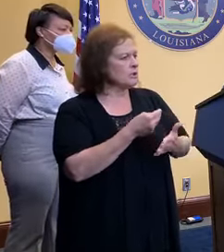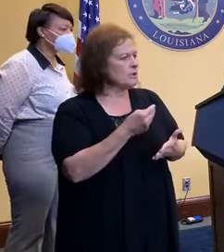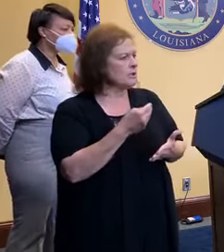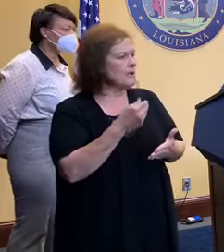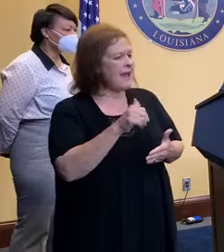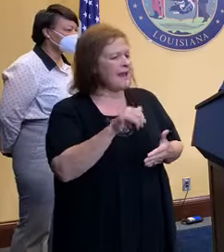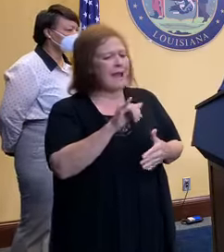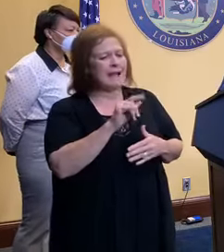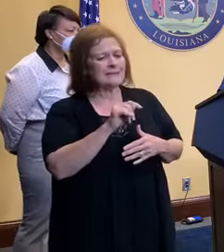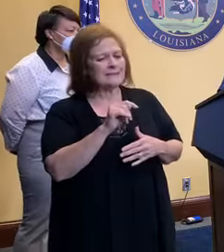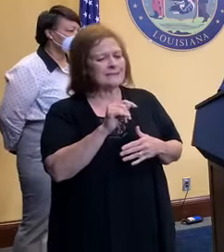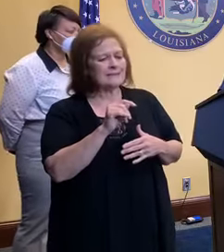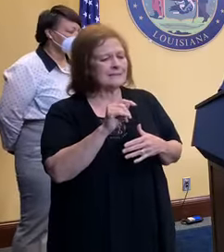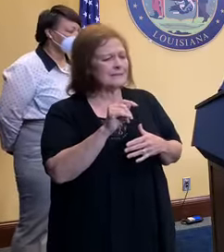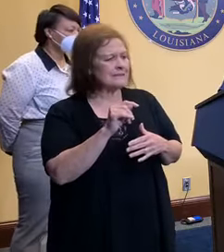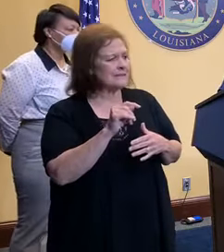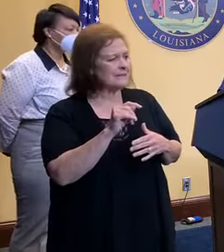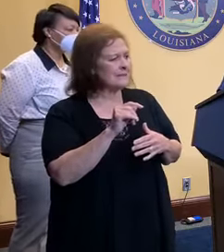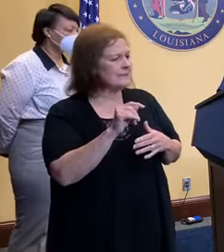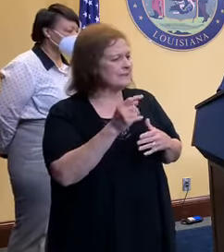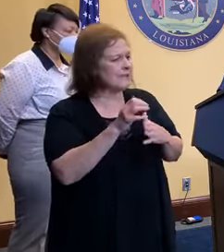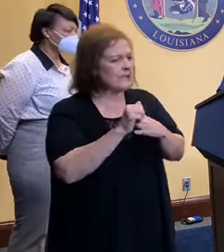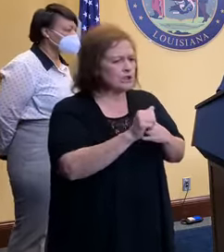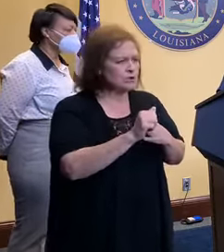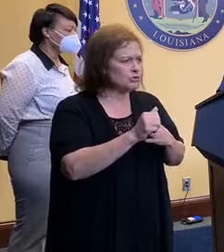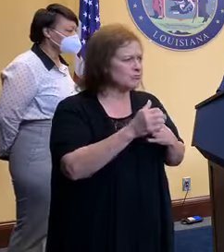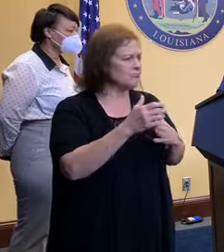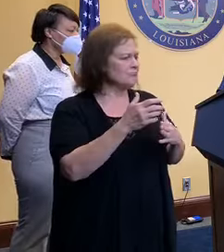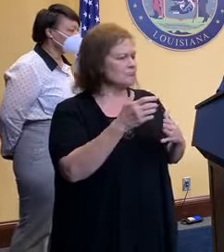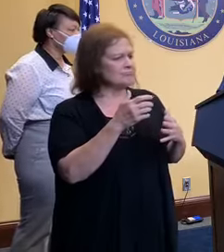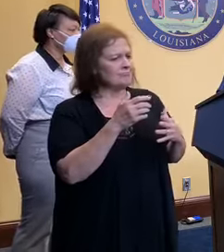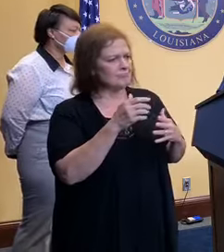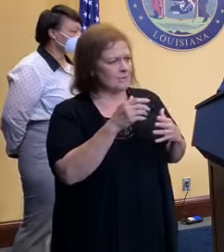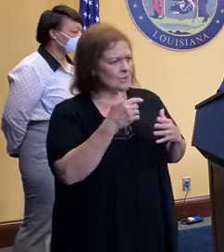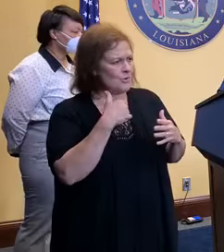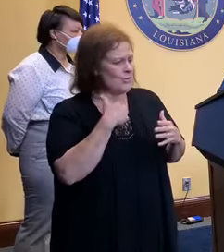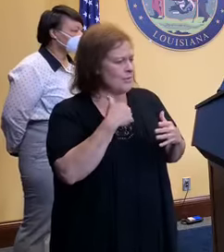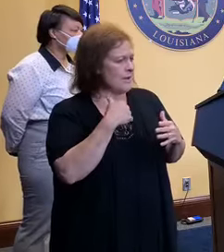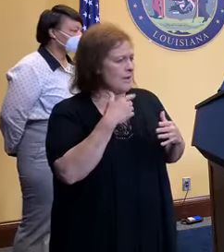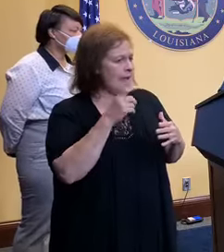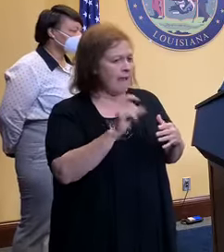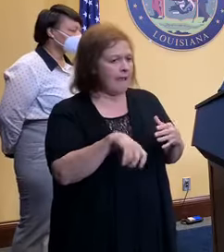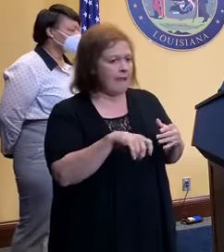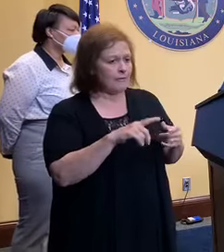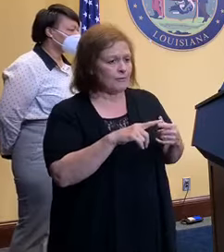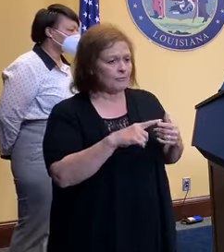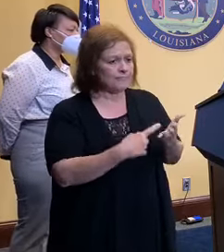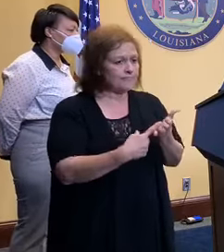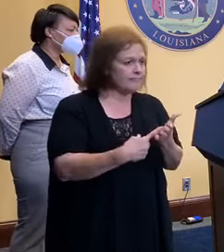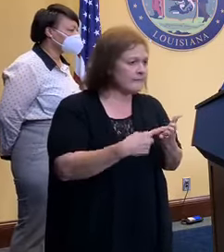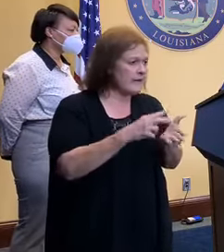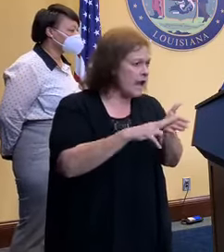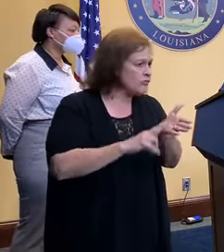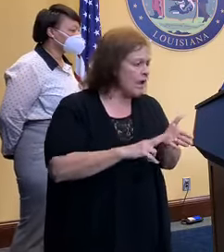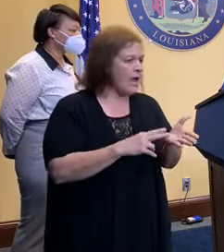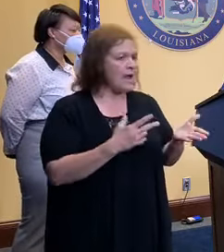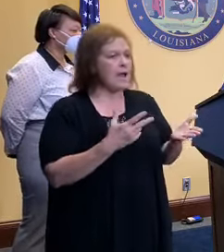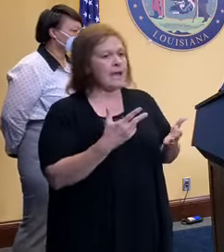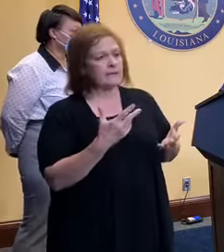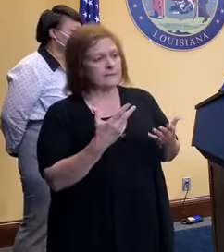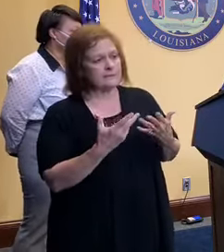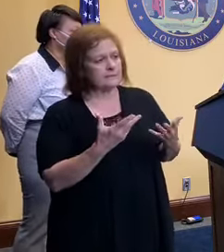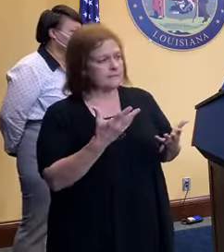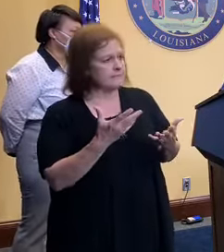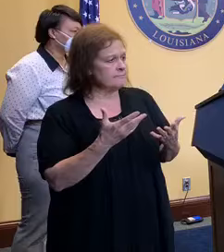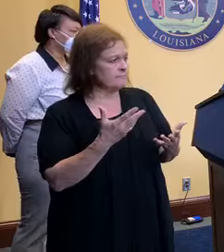any IT infrastructure and any IT leader should be considering is renegotiating contracts, looking at new and open